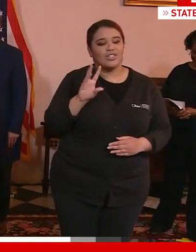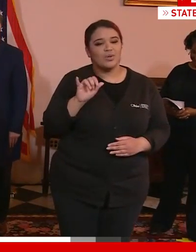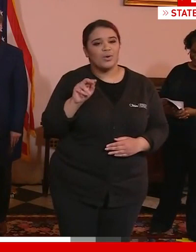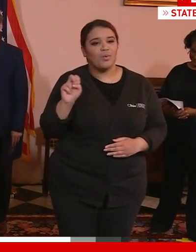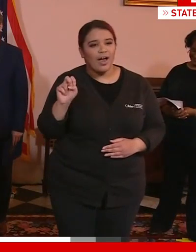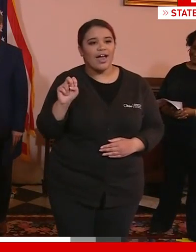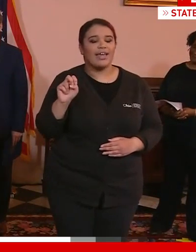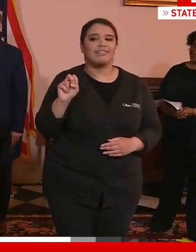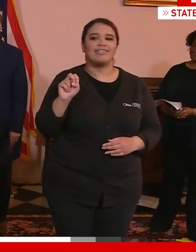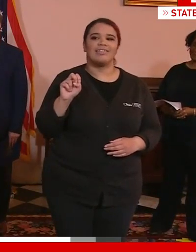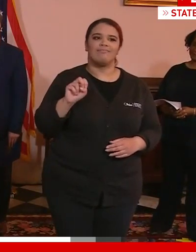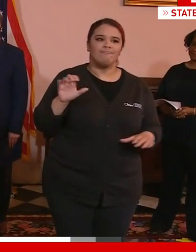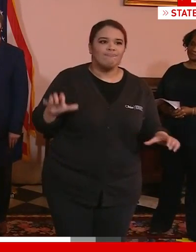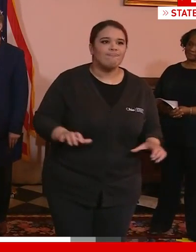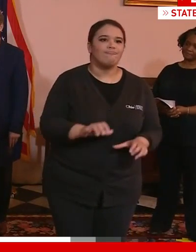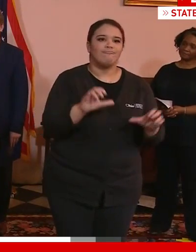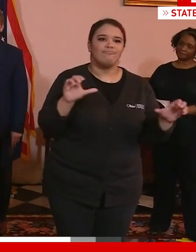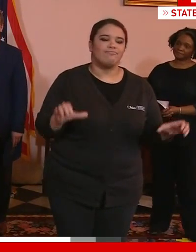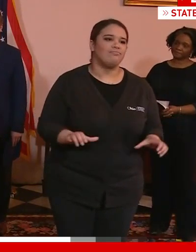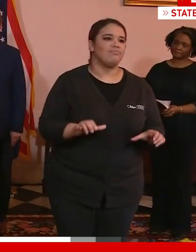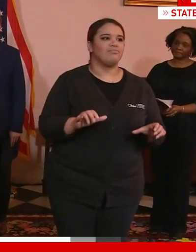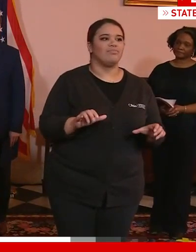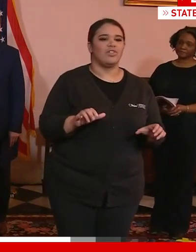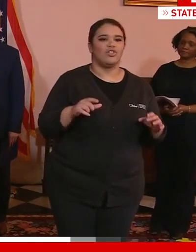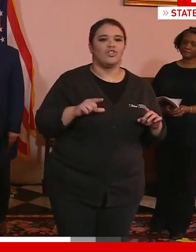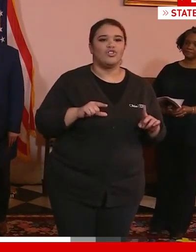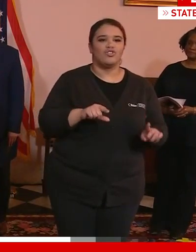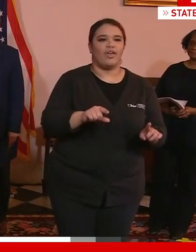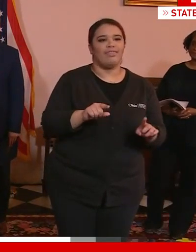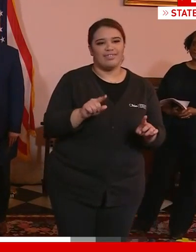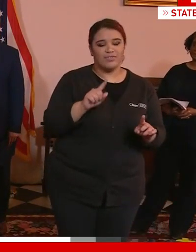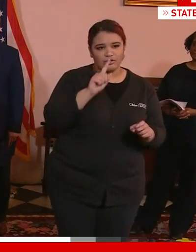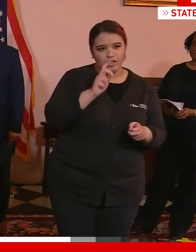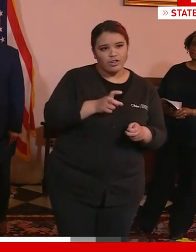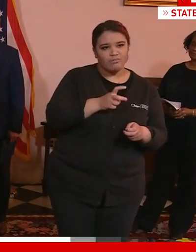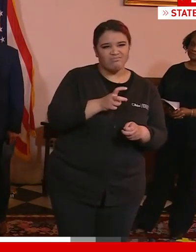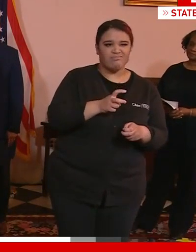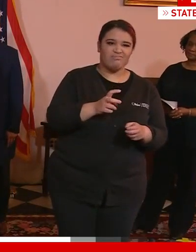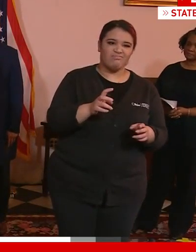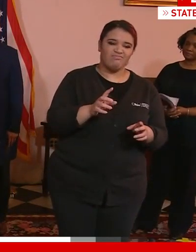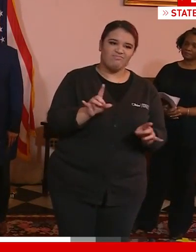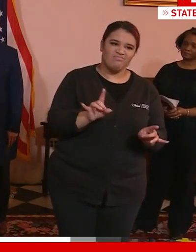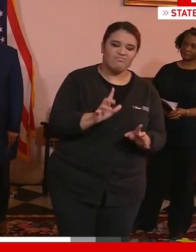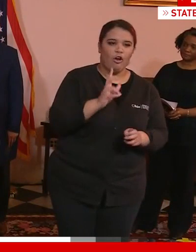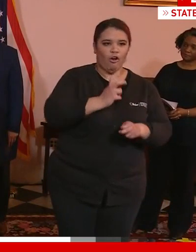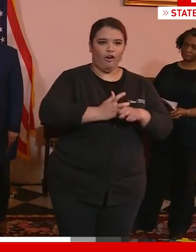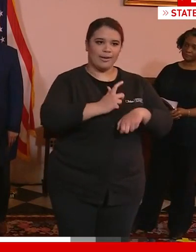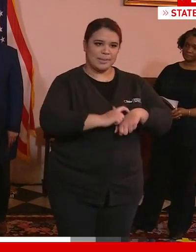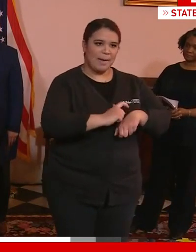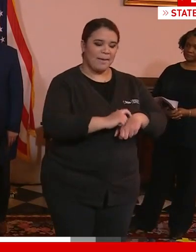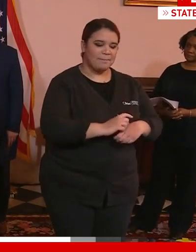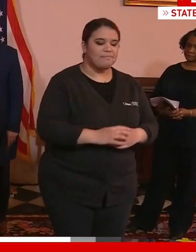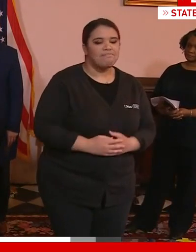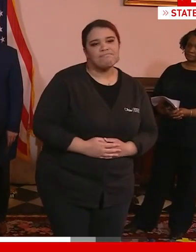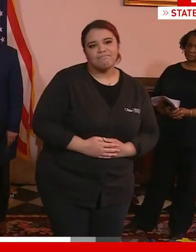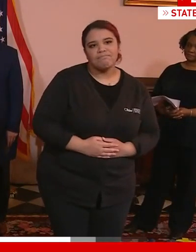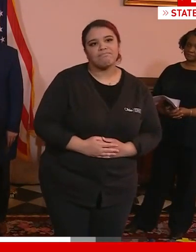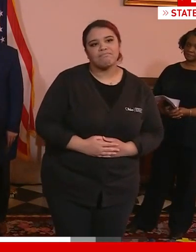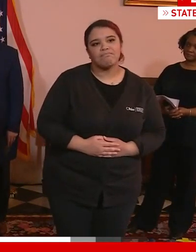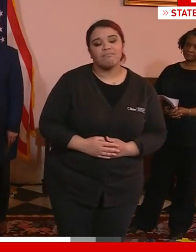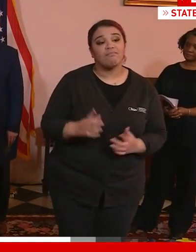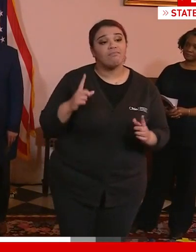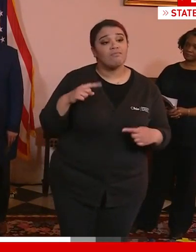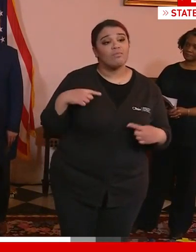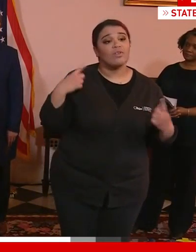have offered to this difficult situation. Well, one of the things I think that's happened over the last couple weeks since